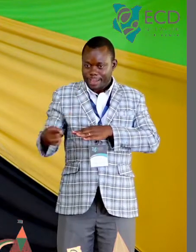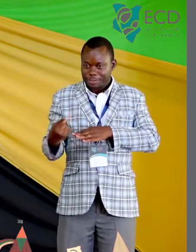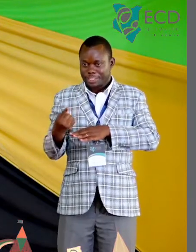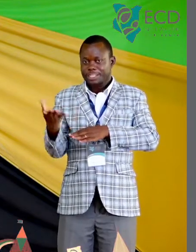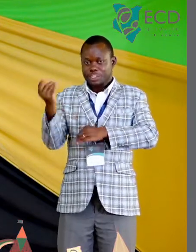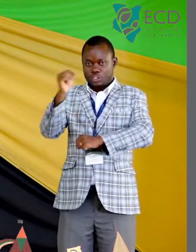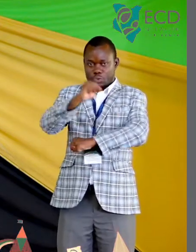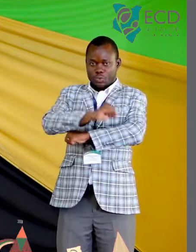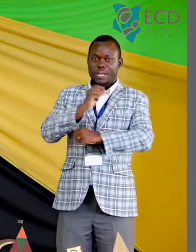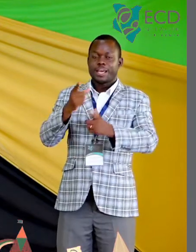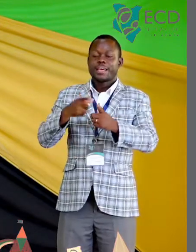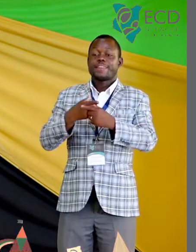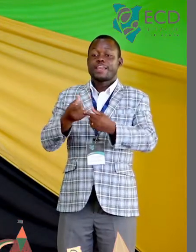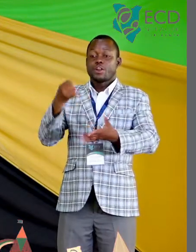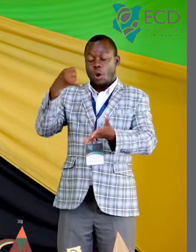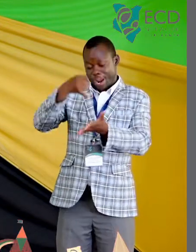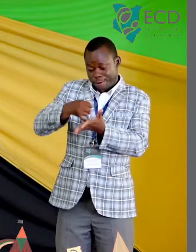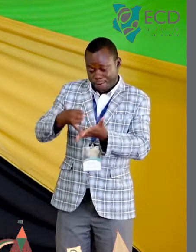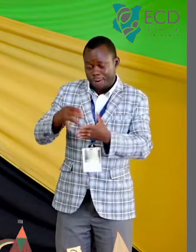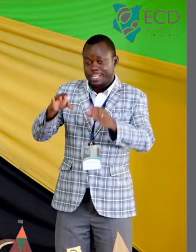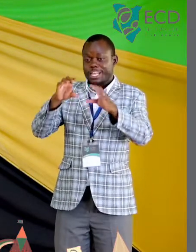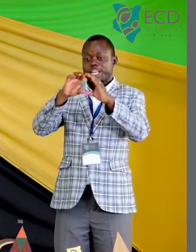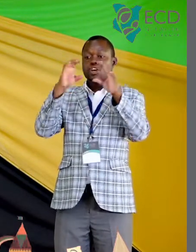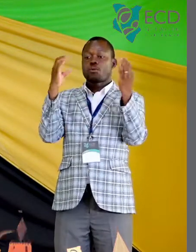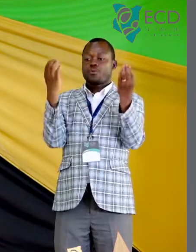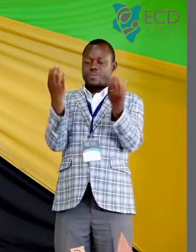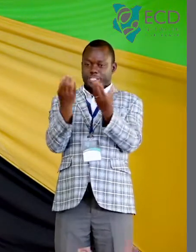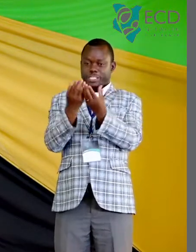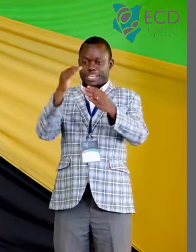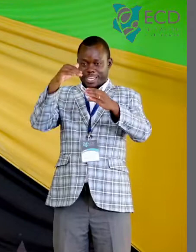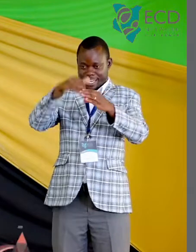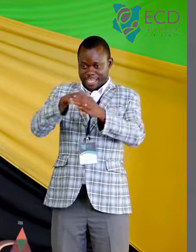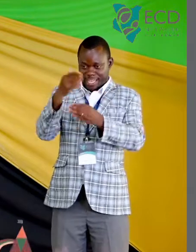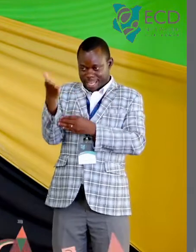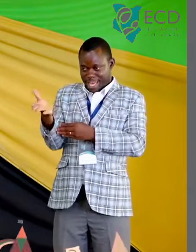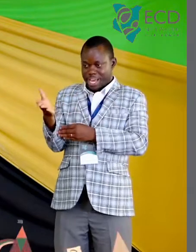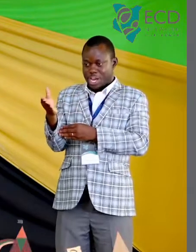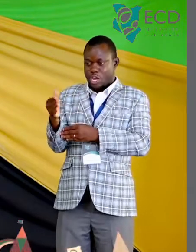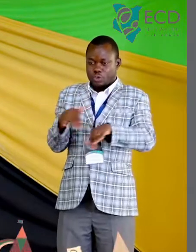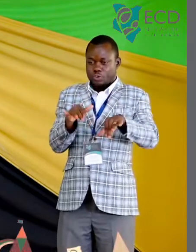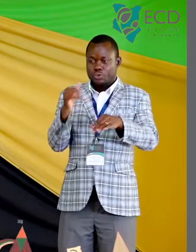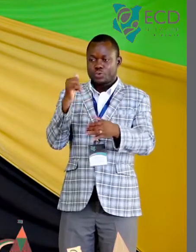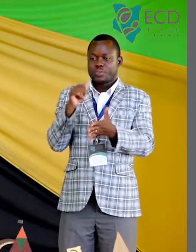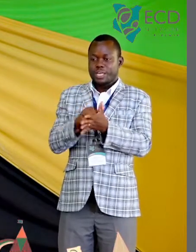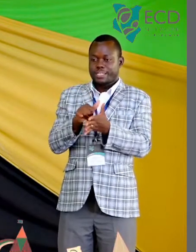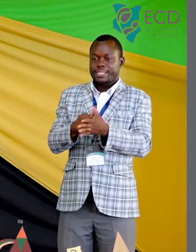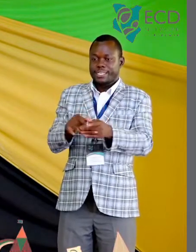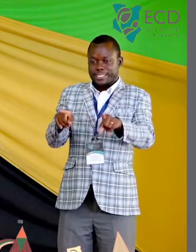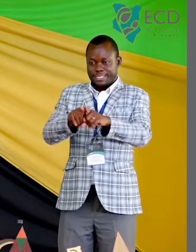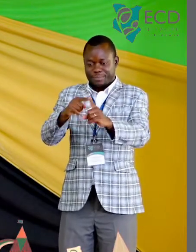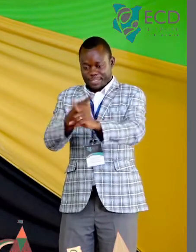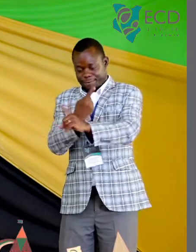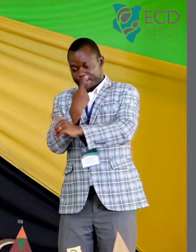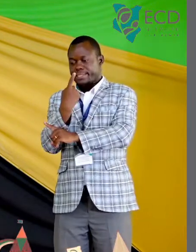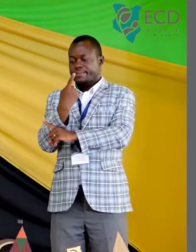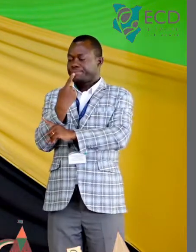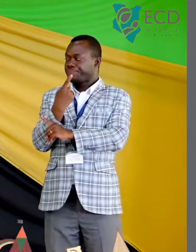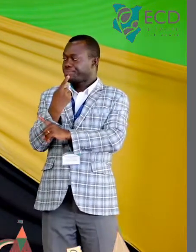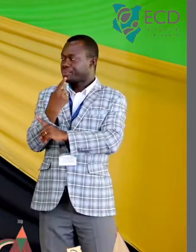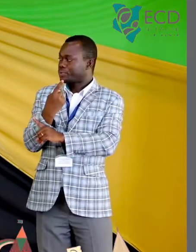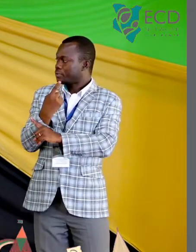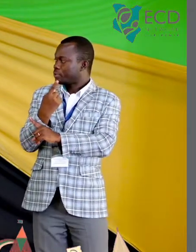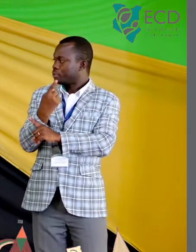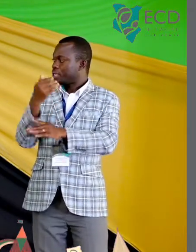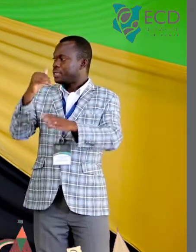actually involve the community there. That's the board of management to do as this construction. And several of them, can you take me to